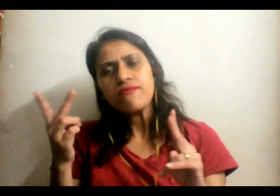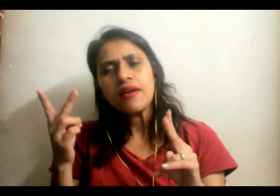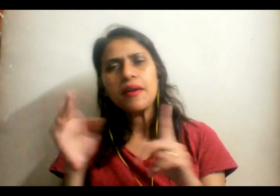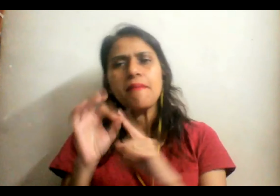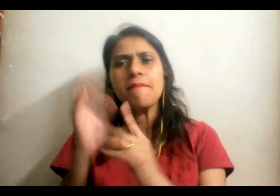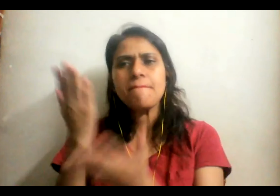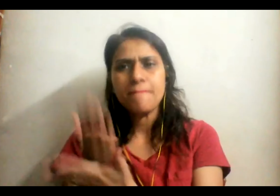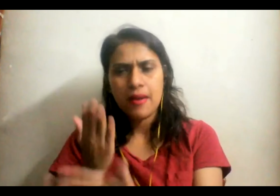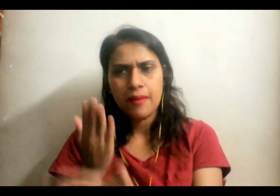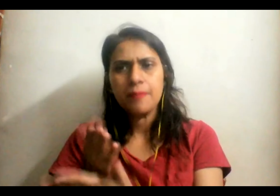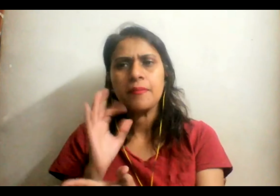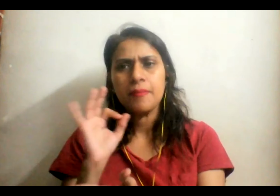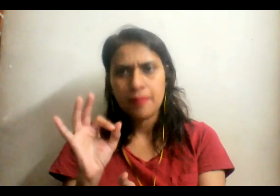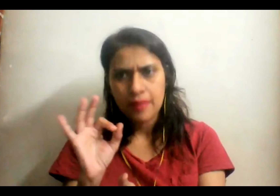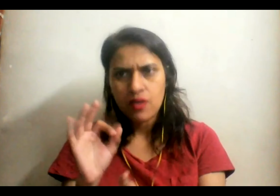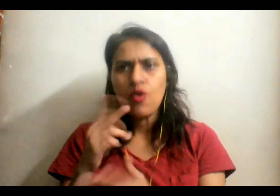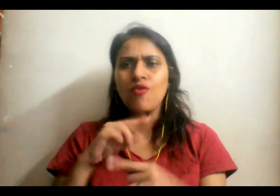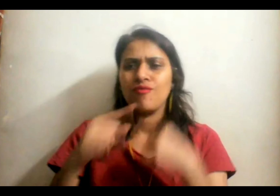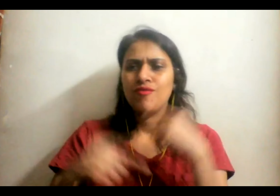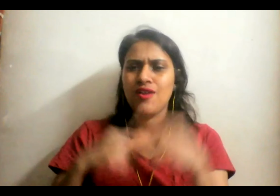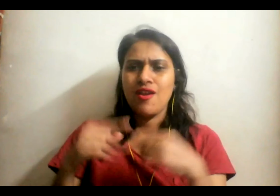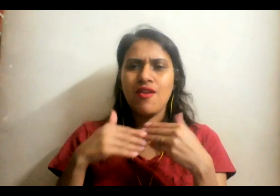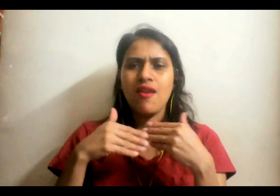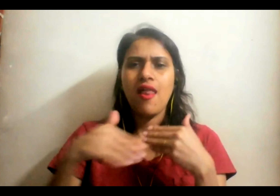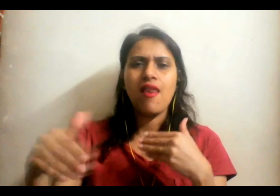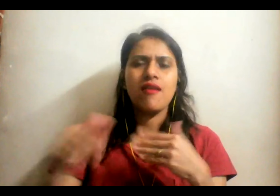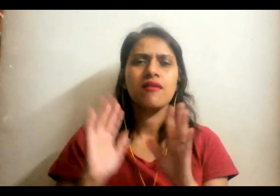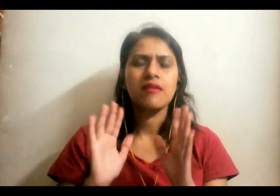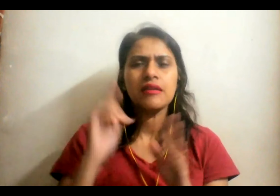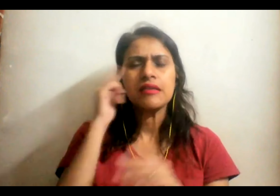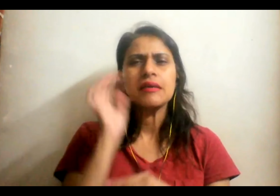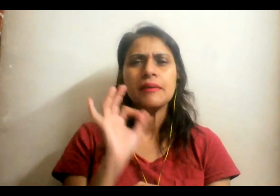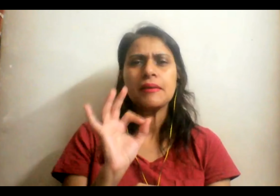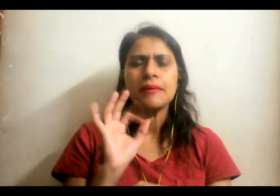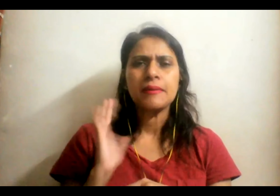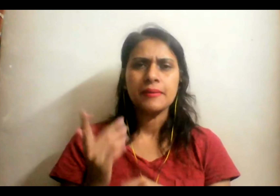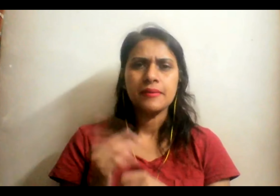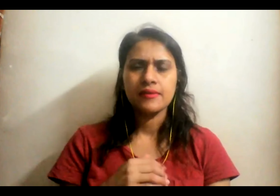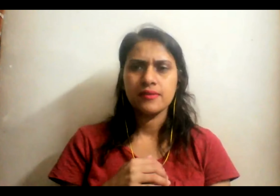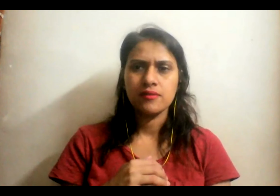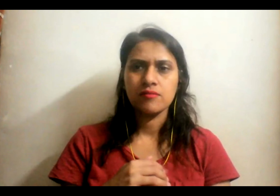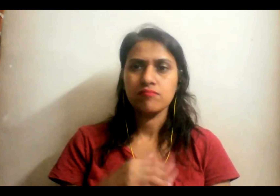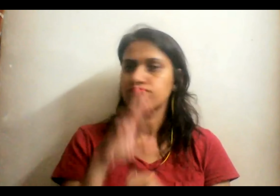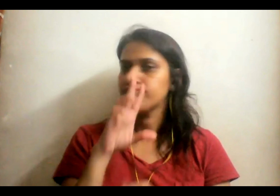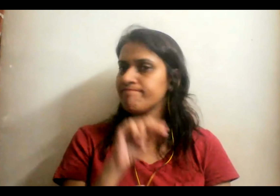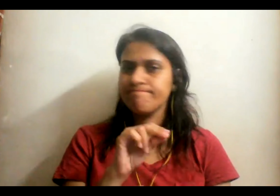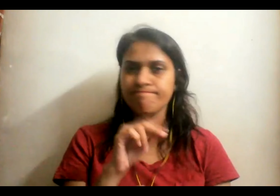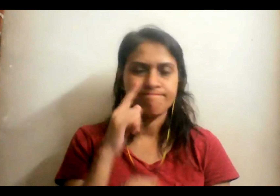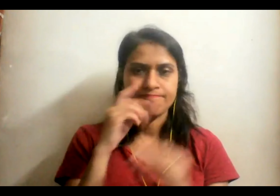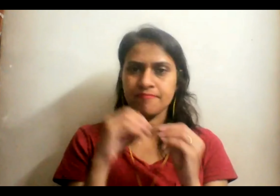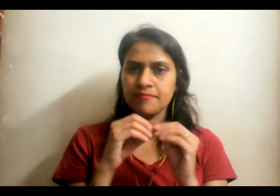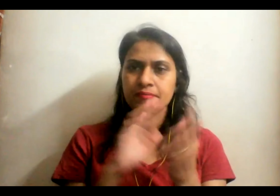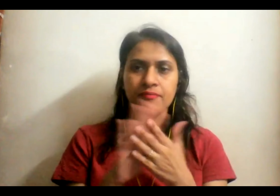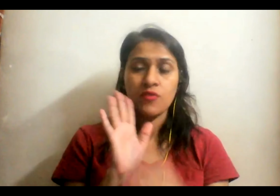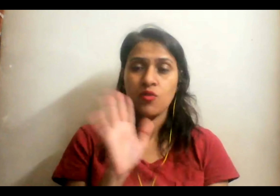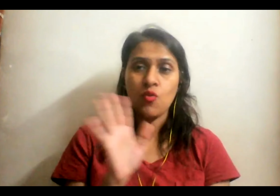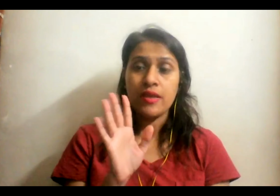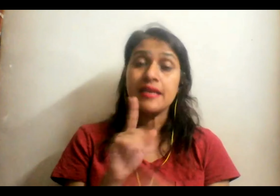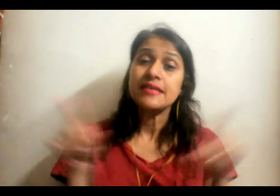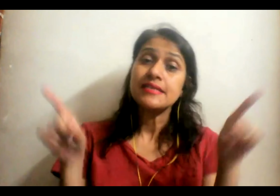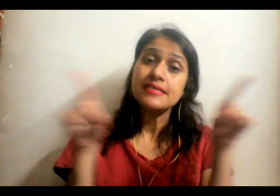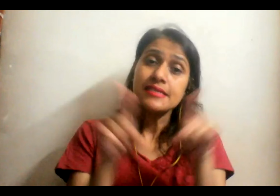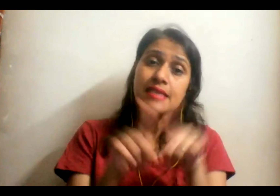being studied at a regular interval, right? No, so in a panel study, you'll have the same set of